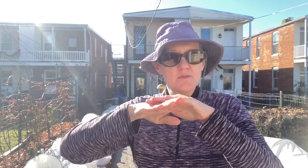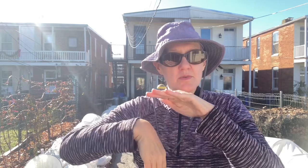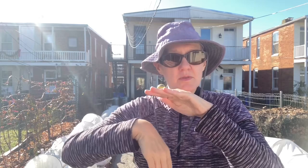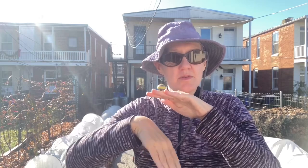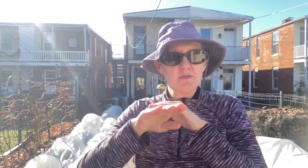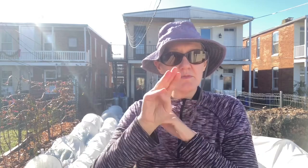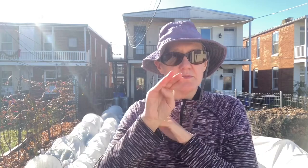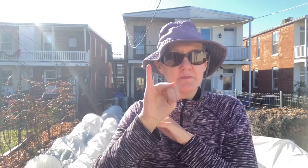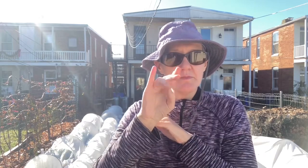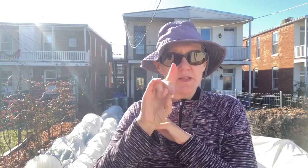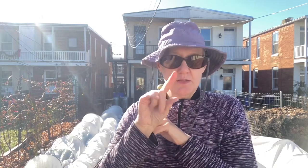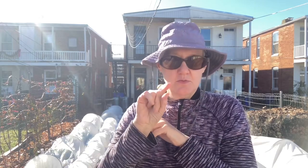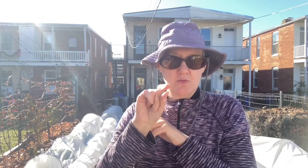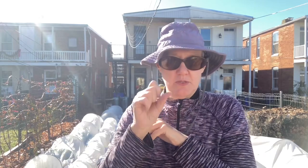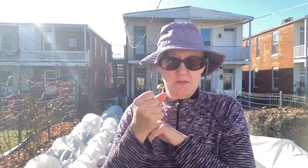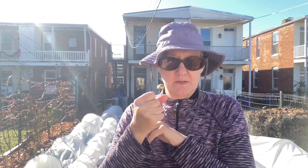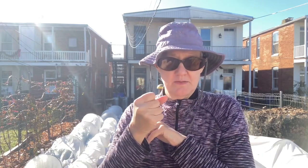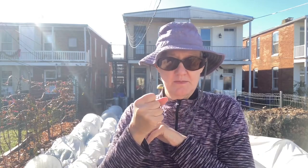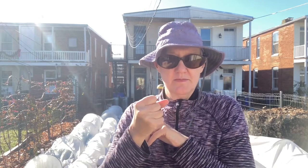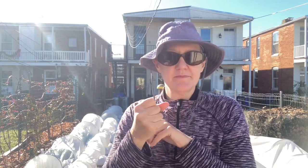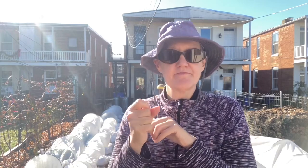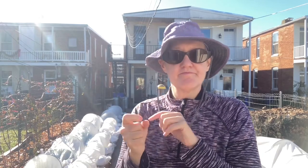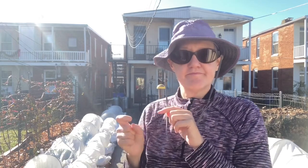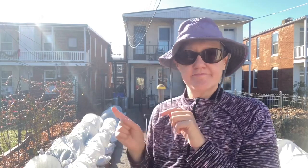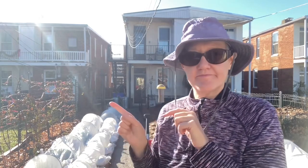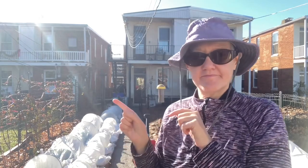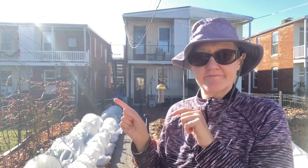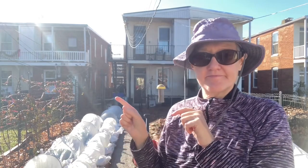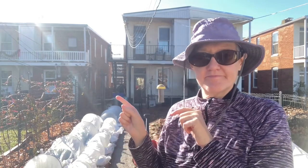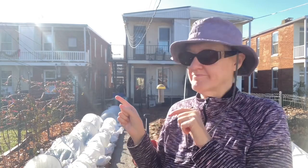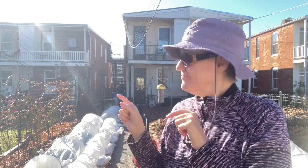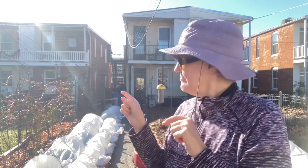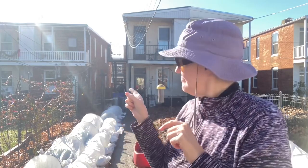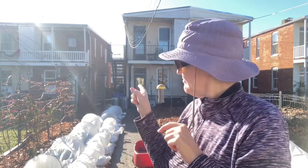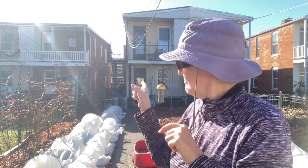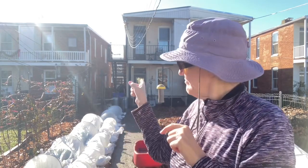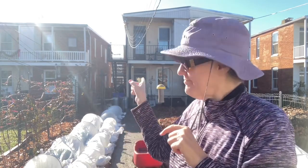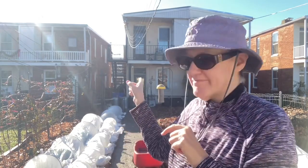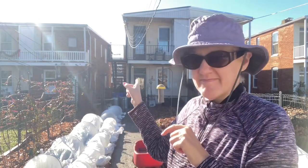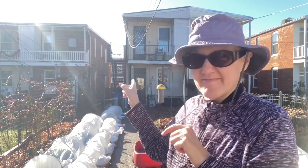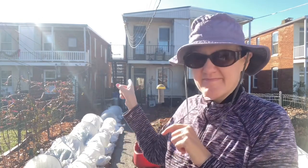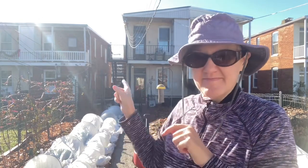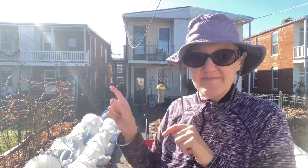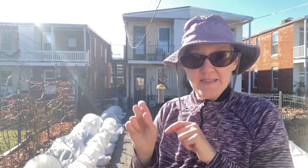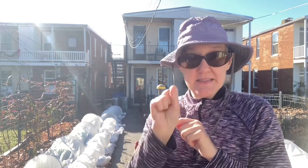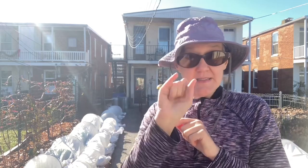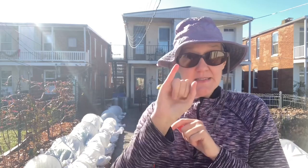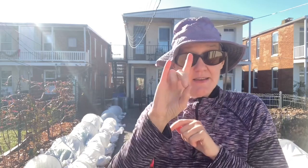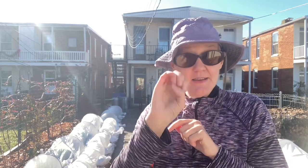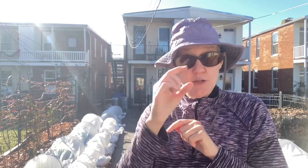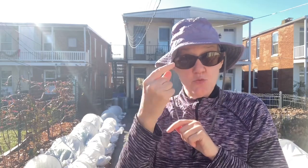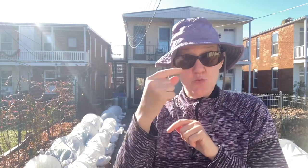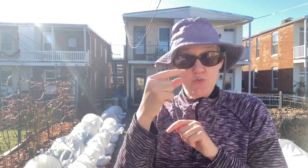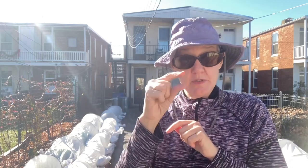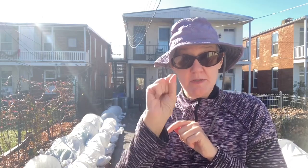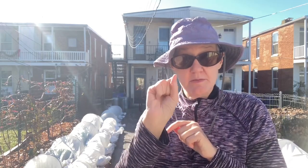Now, both of these areas of fall vegetables, I don't protect until it gets to the mid to low